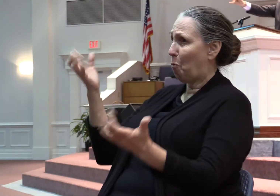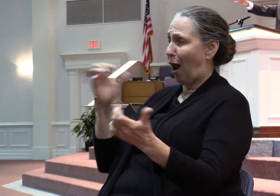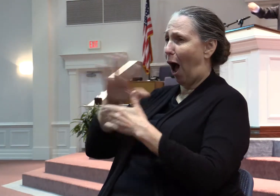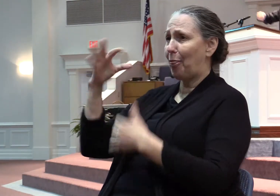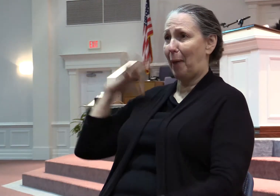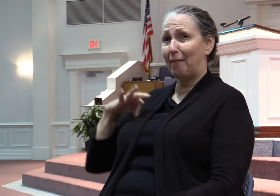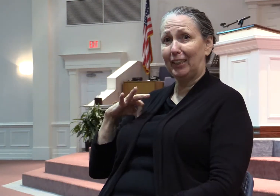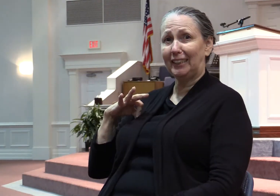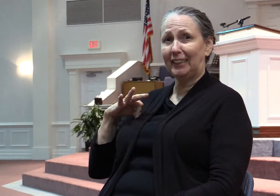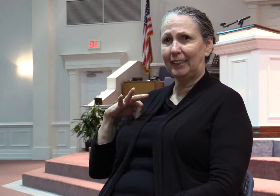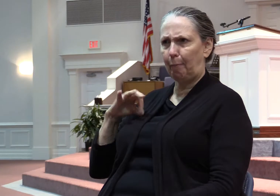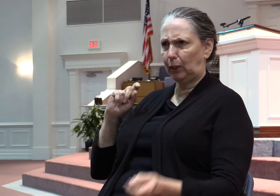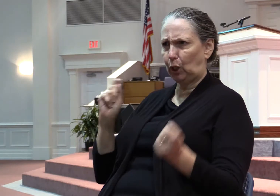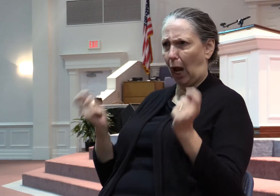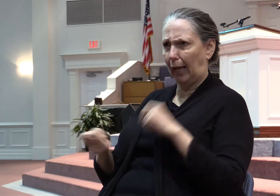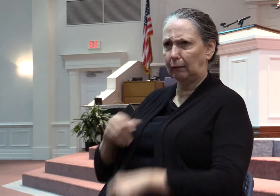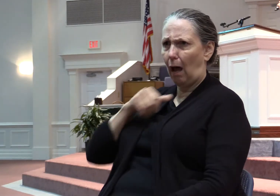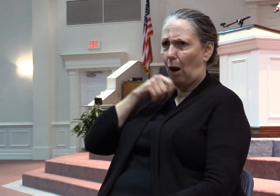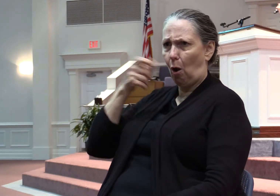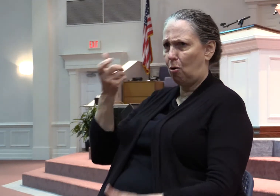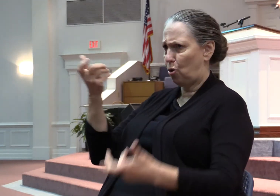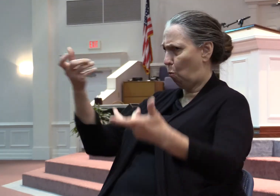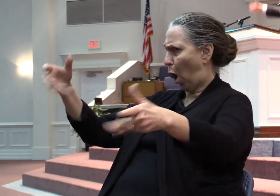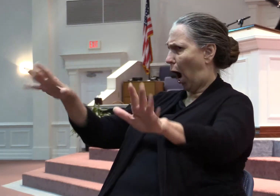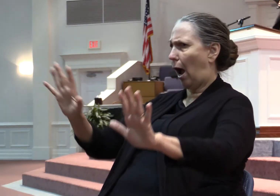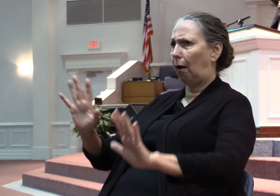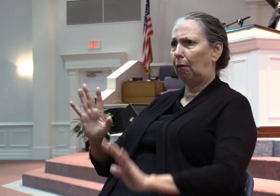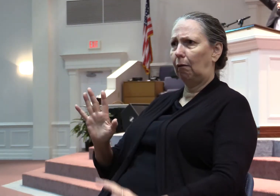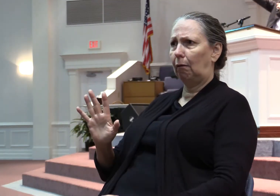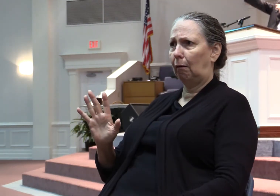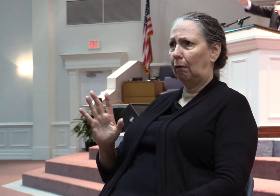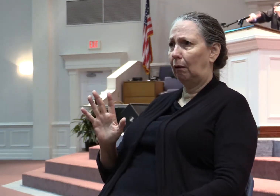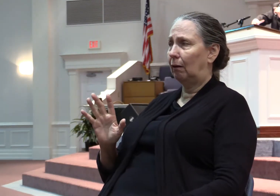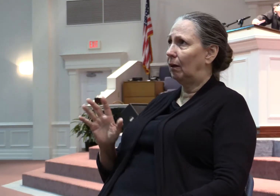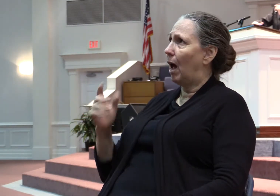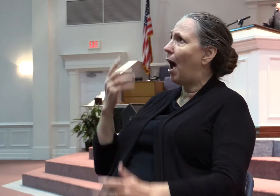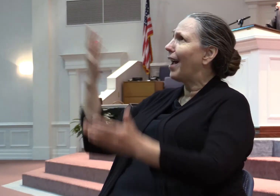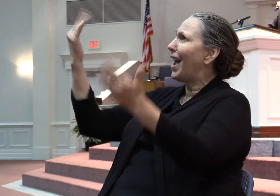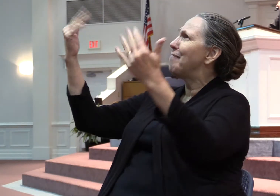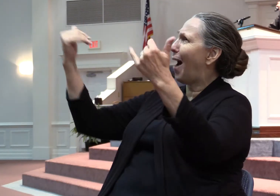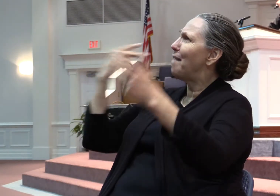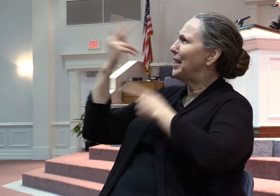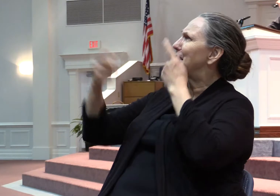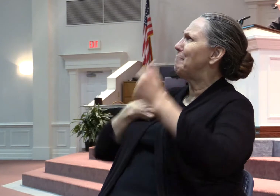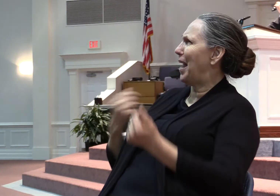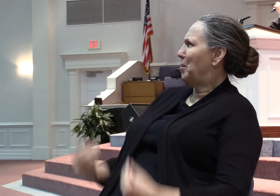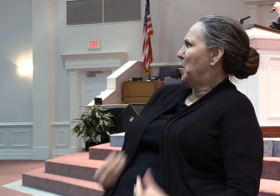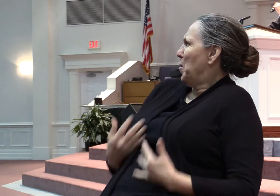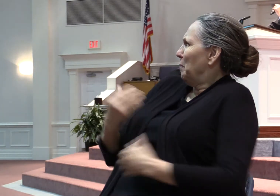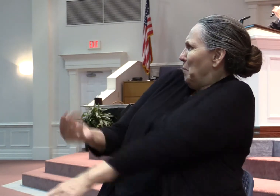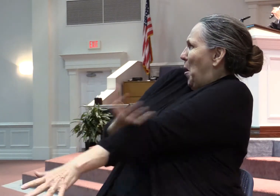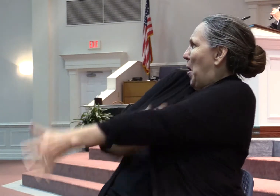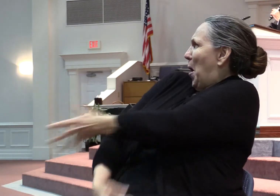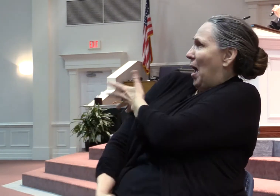the benefits that come with that, but we don't want to change. We want His divine visitation to come in, but we don't